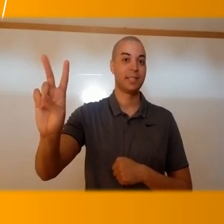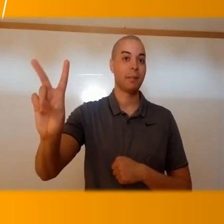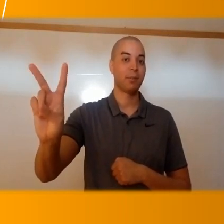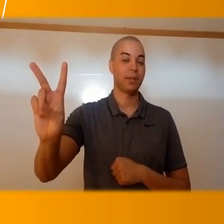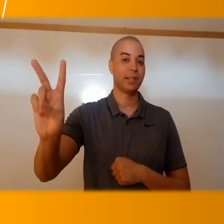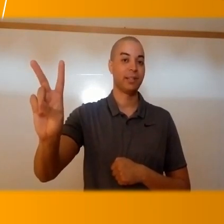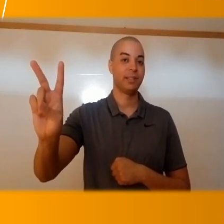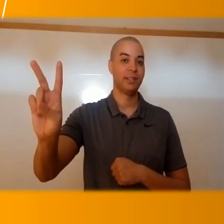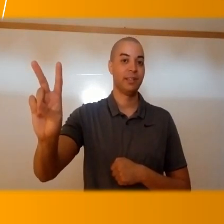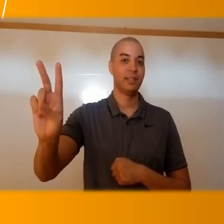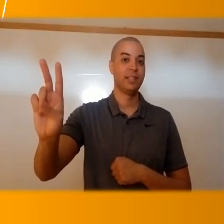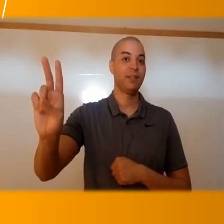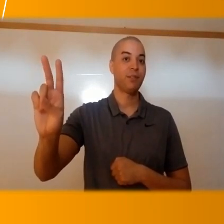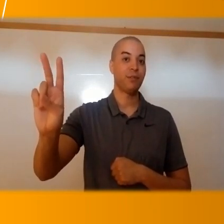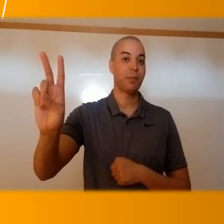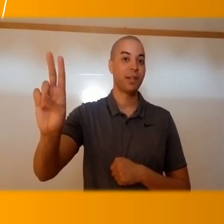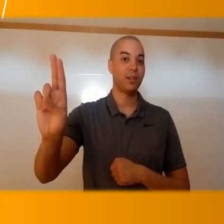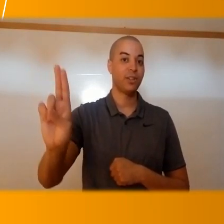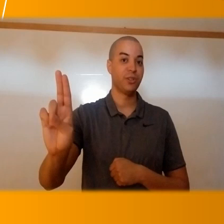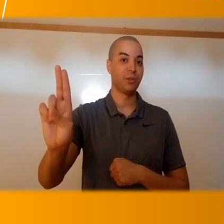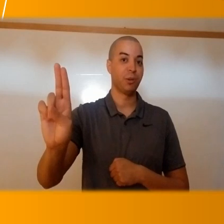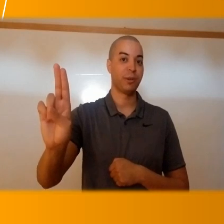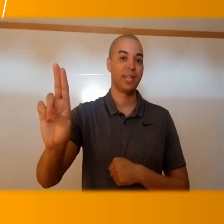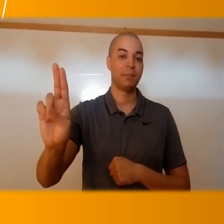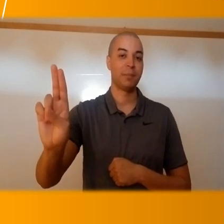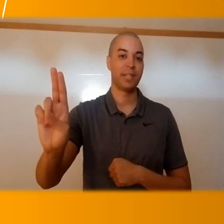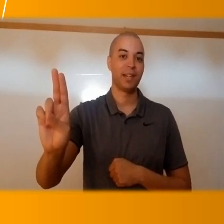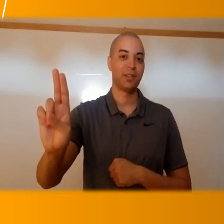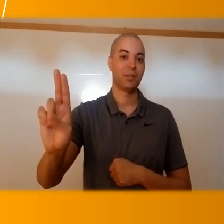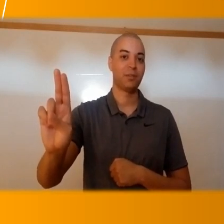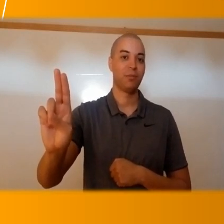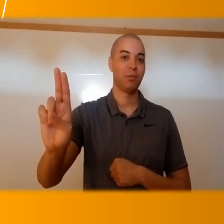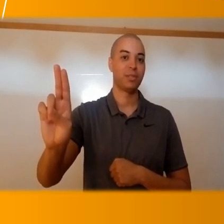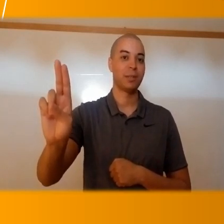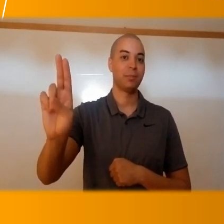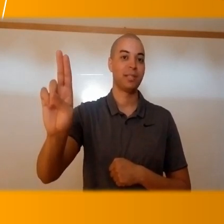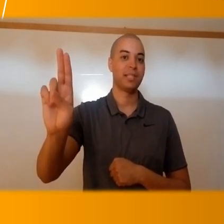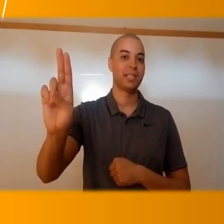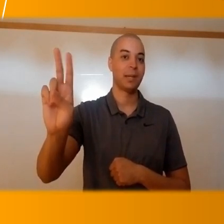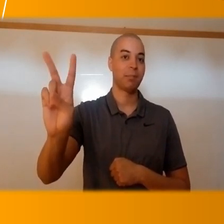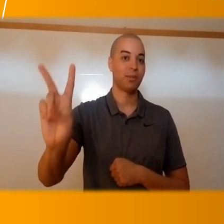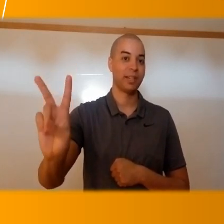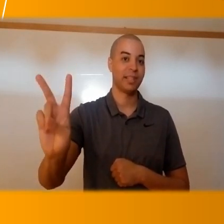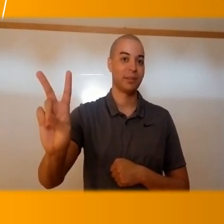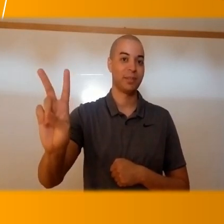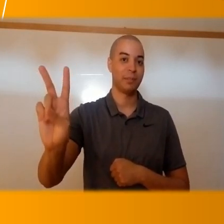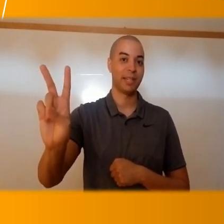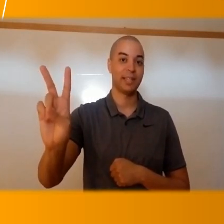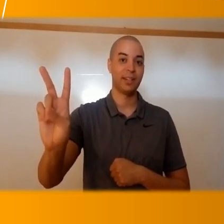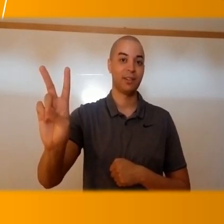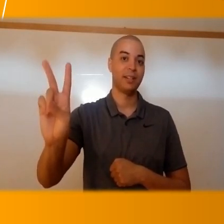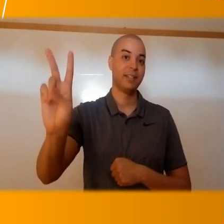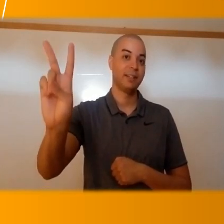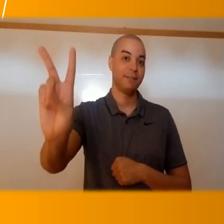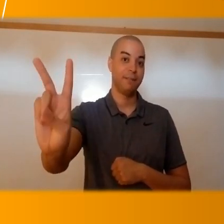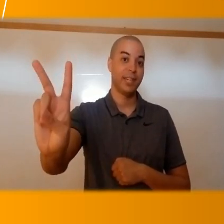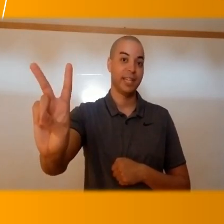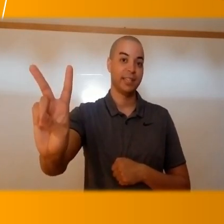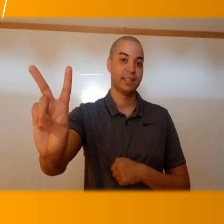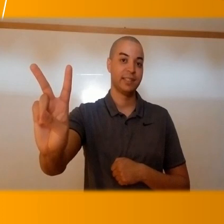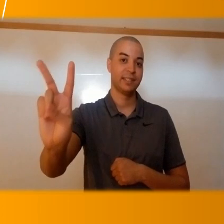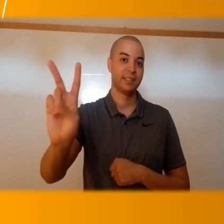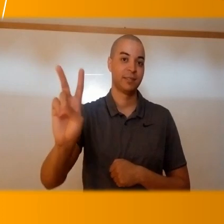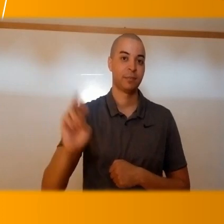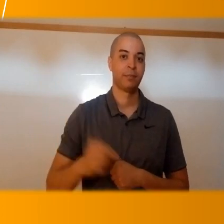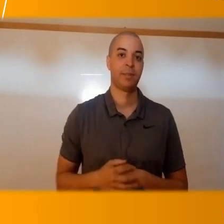but separated. Different from letter U, where we keep them together. We will simply separate them to make letter